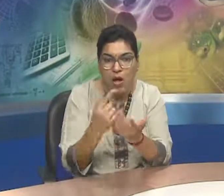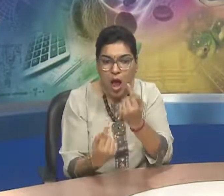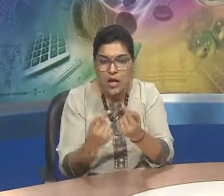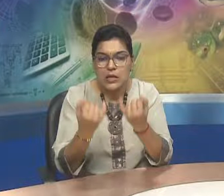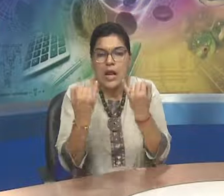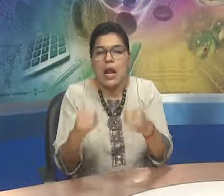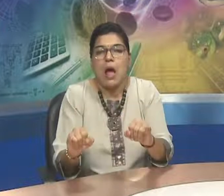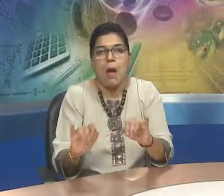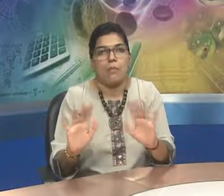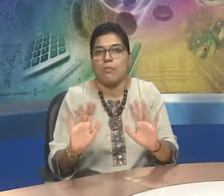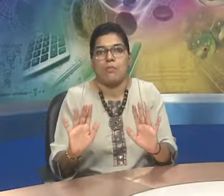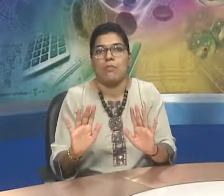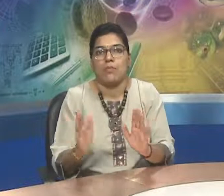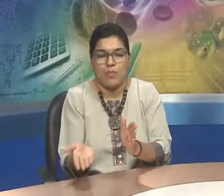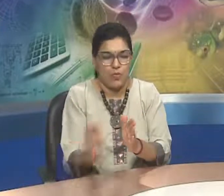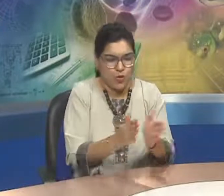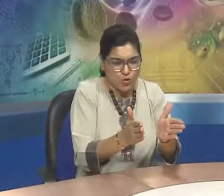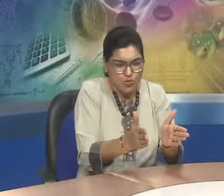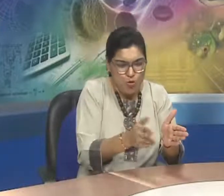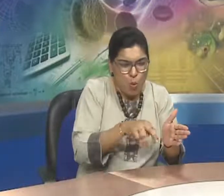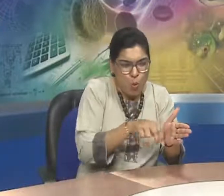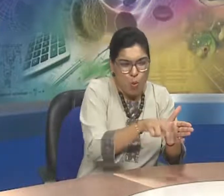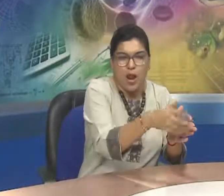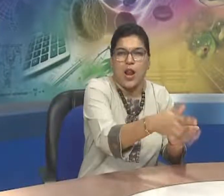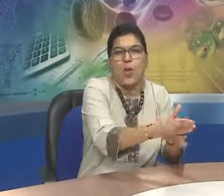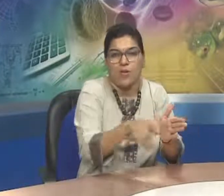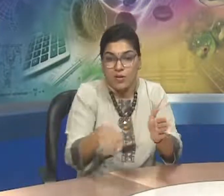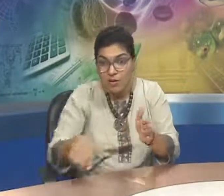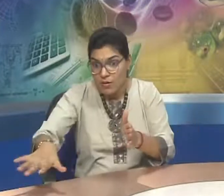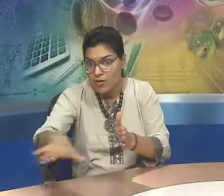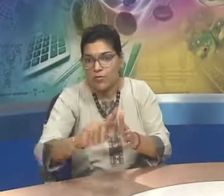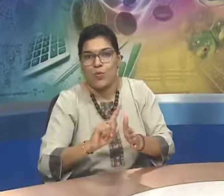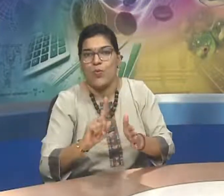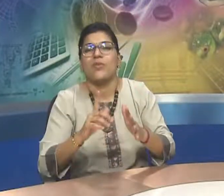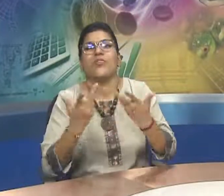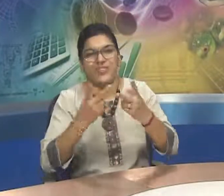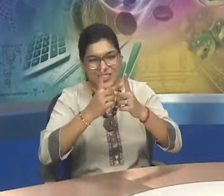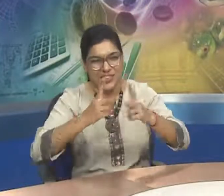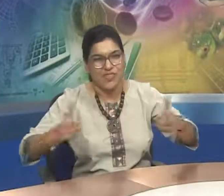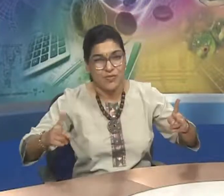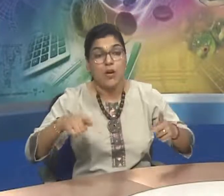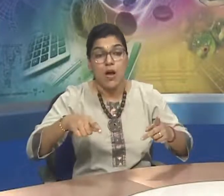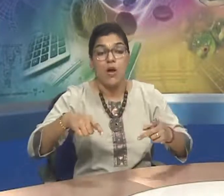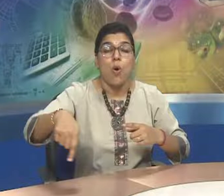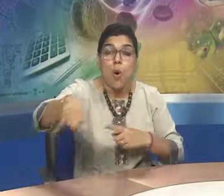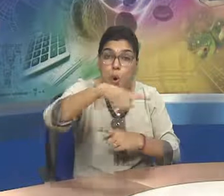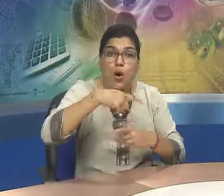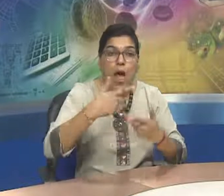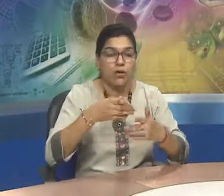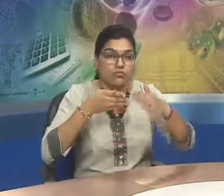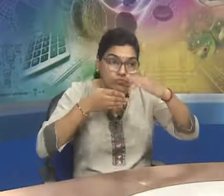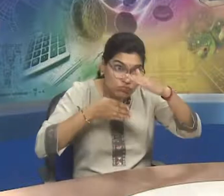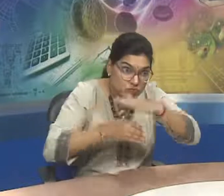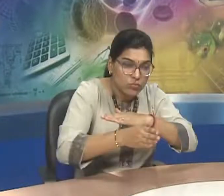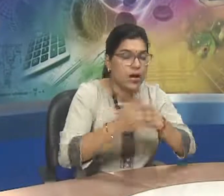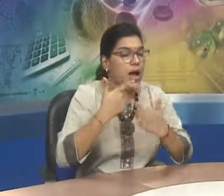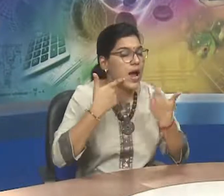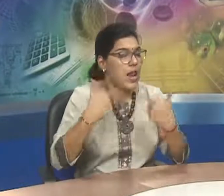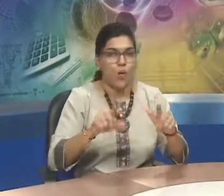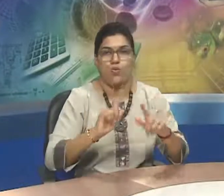then there is a sign that walking on this side is not allowed. So such instructions, when